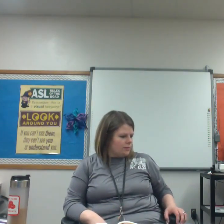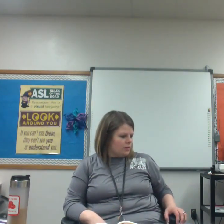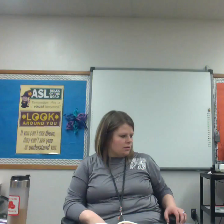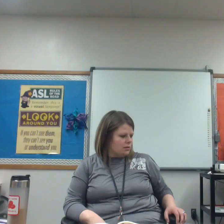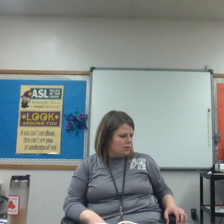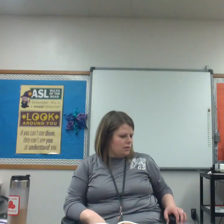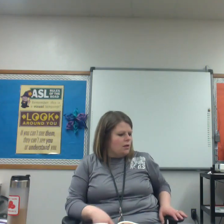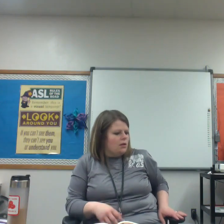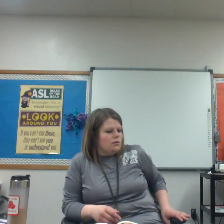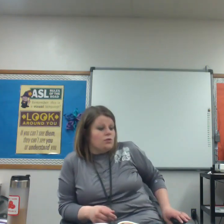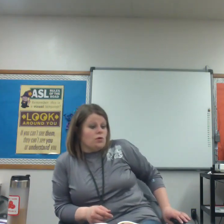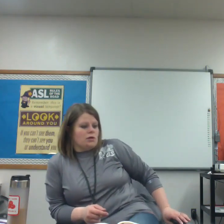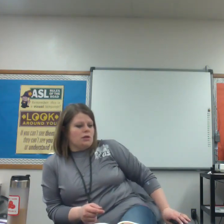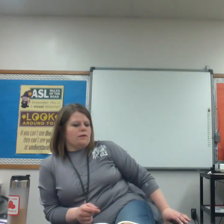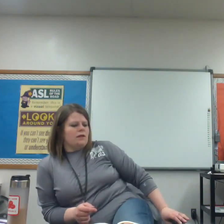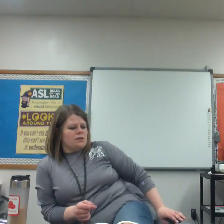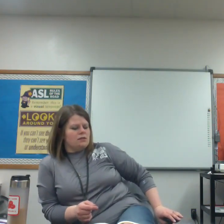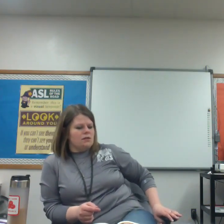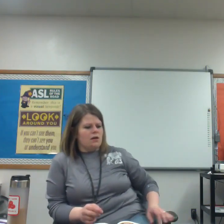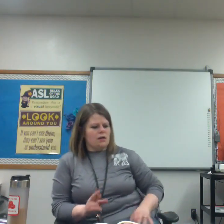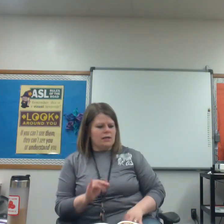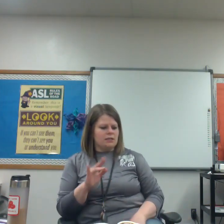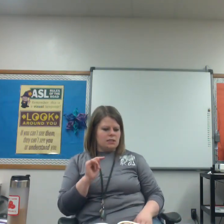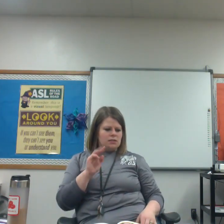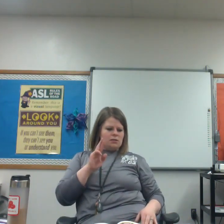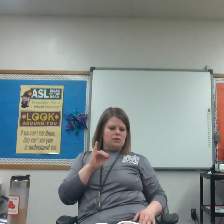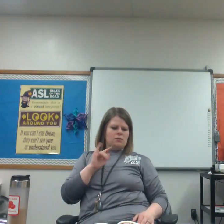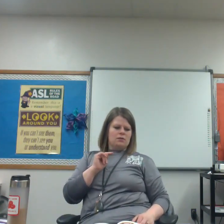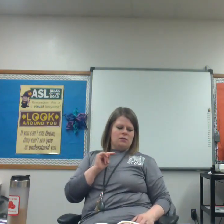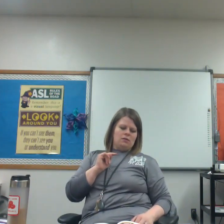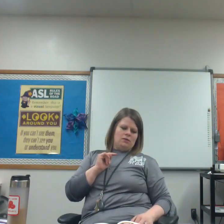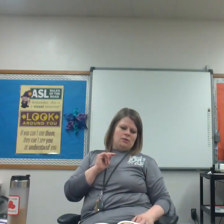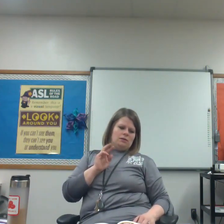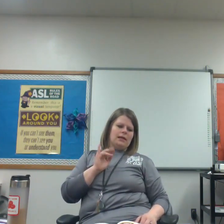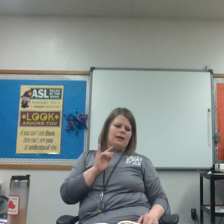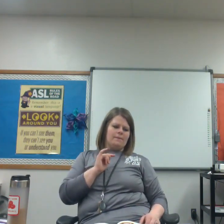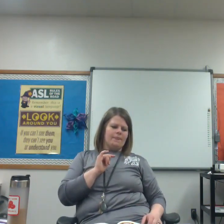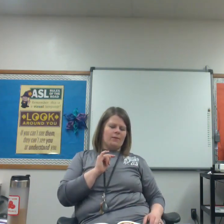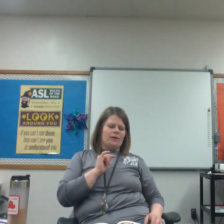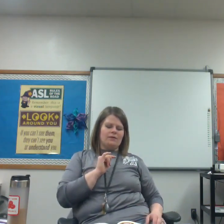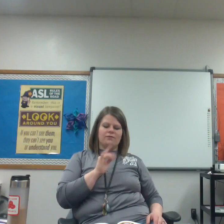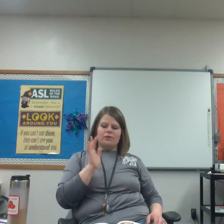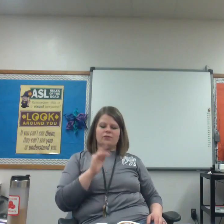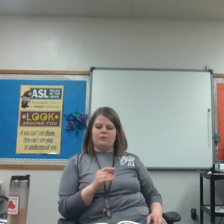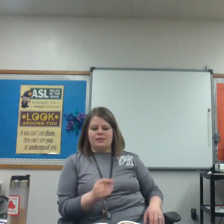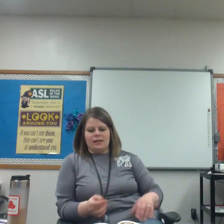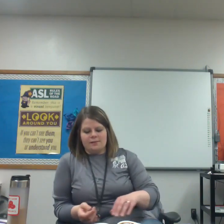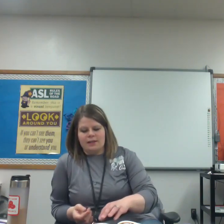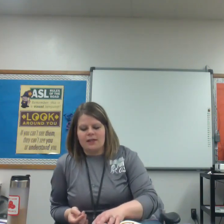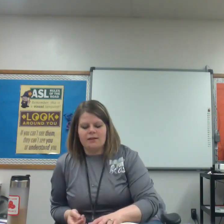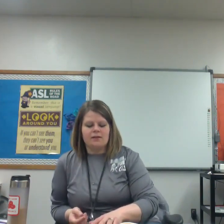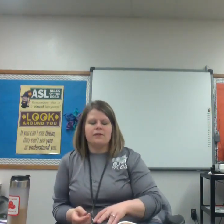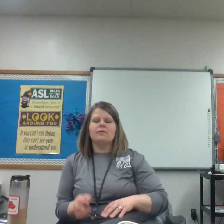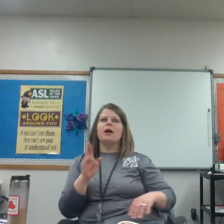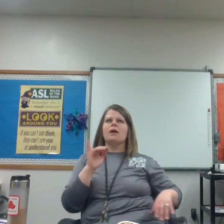Minnesota or New York? New York, I think it is. RIT. Yeah, and of course you guys asked me and I can't think of it, but